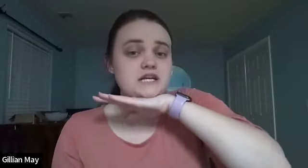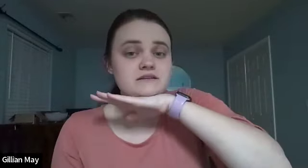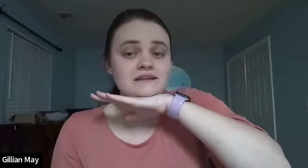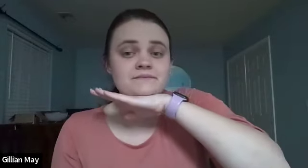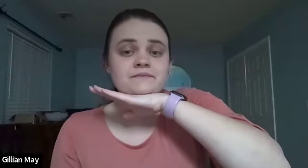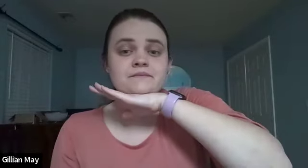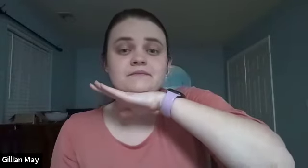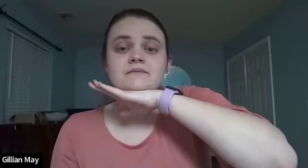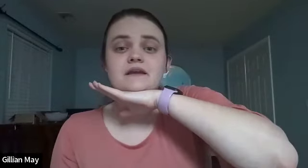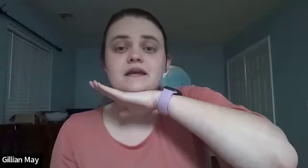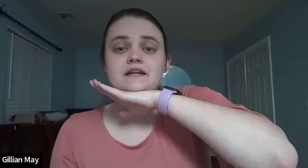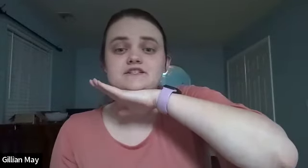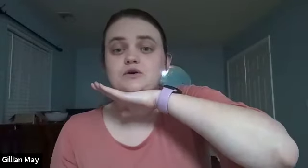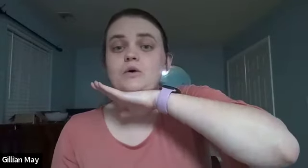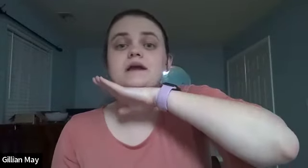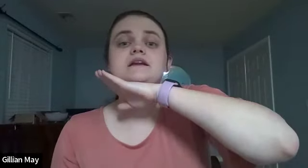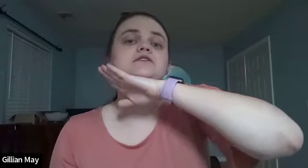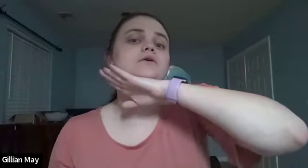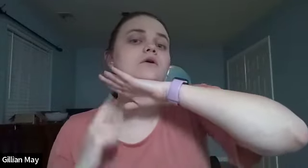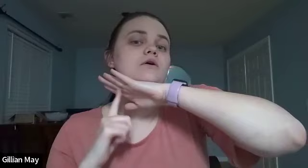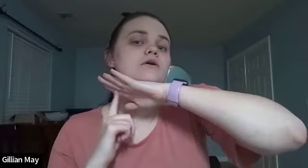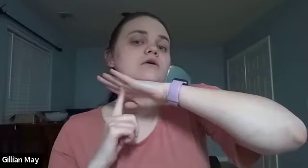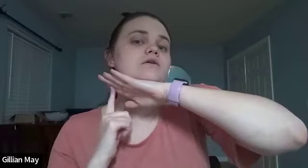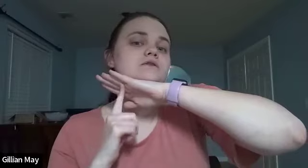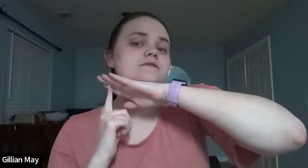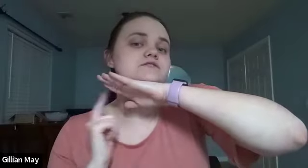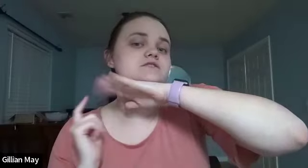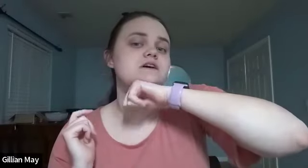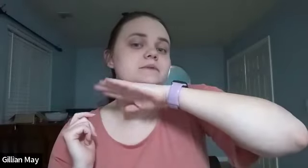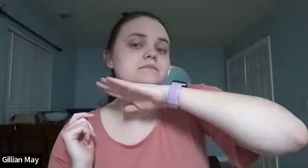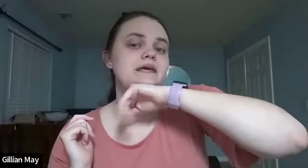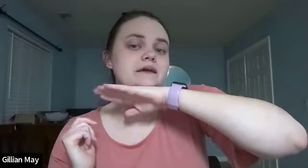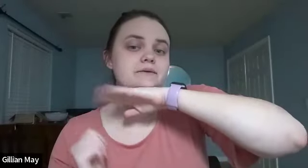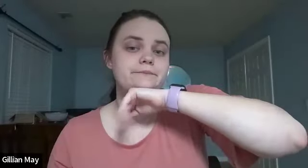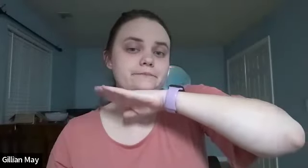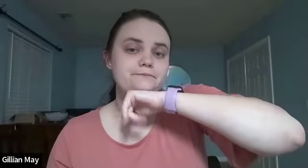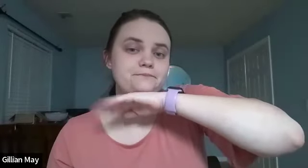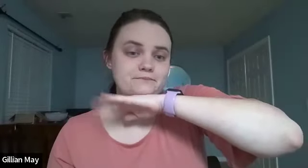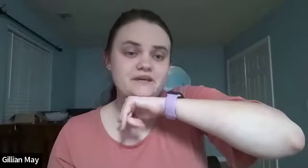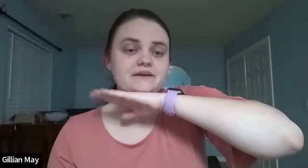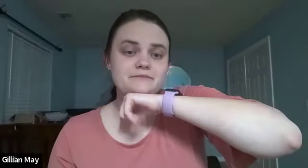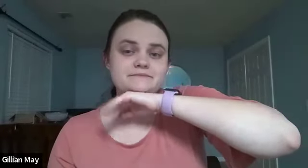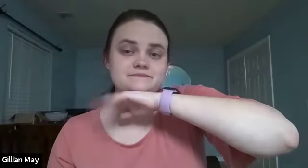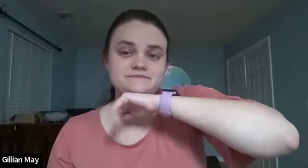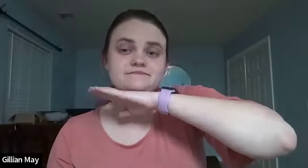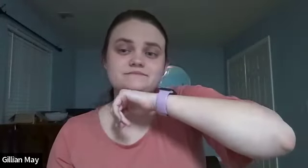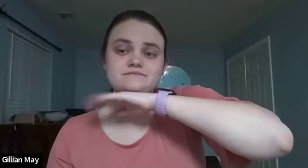chin. And it's your whole hand, and all your fingers are going to come in. Pig. Pig.